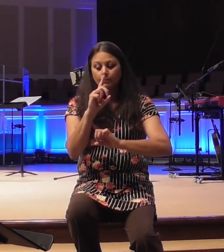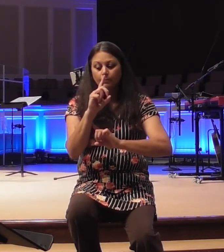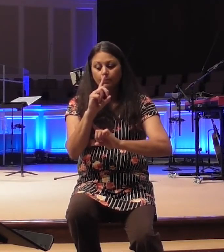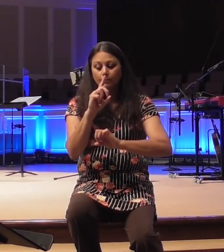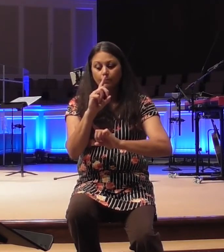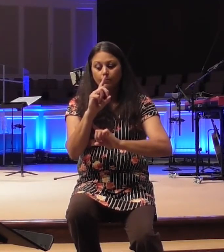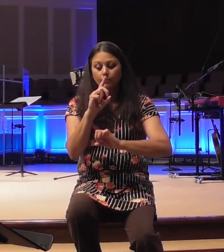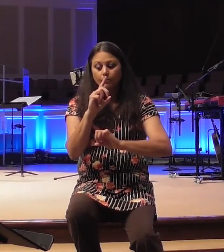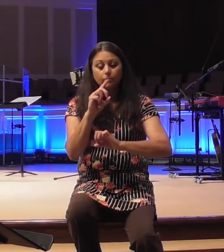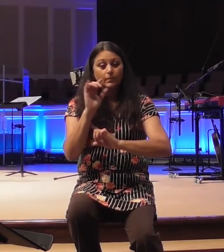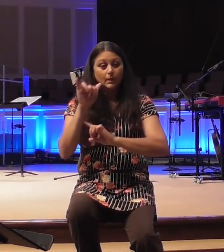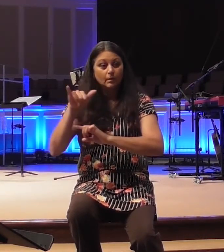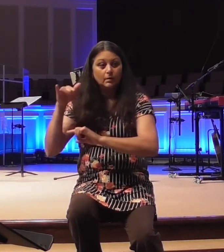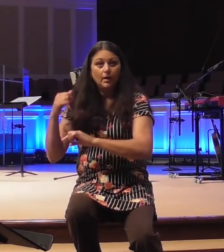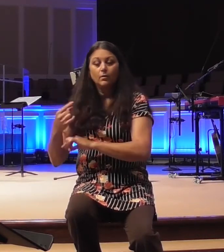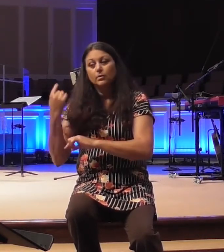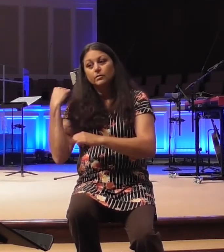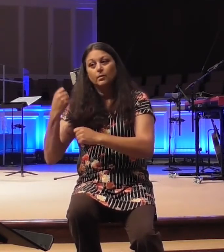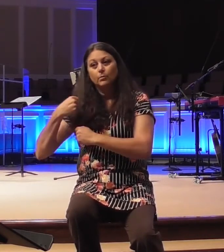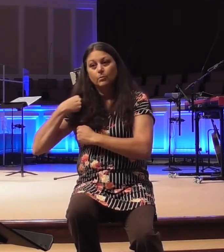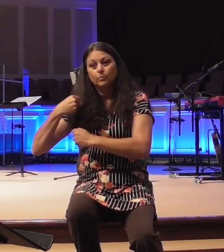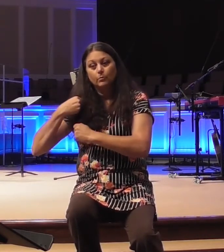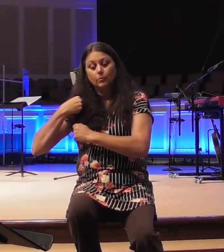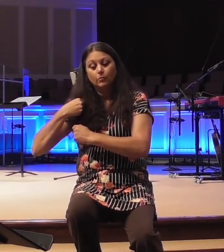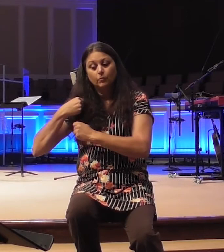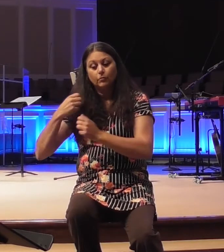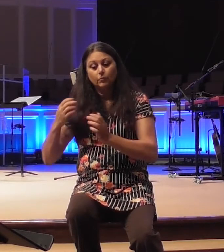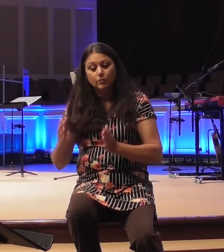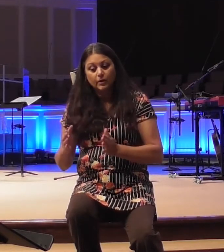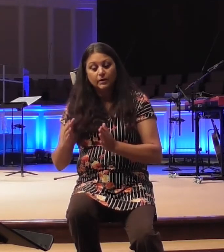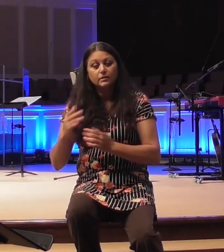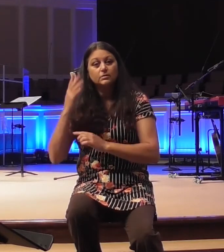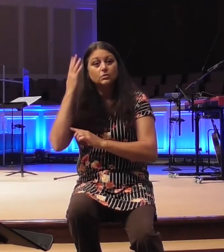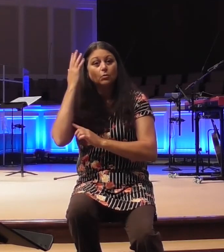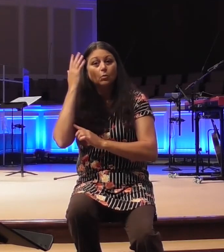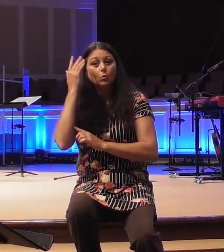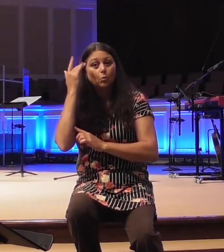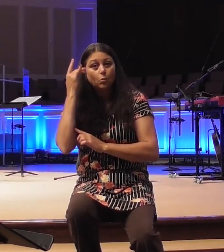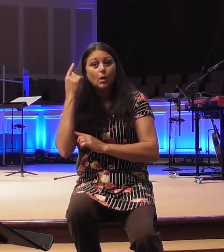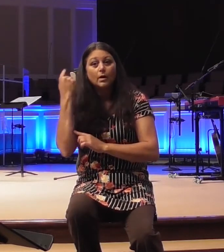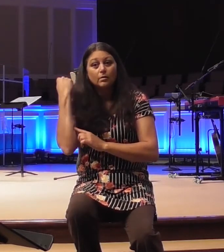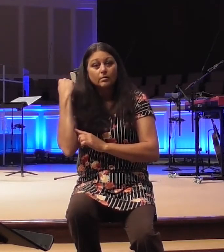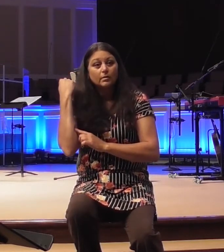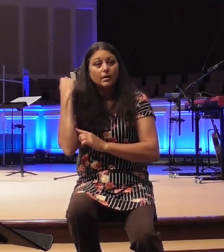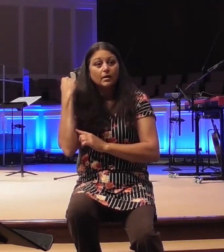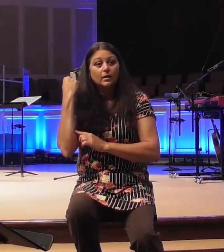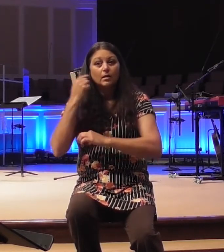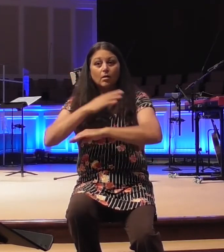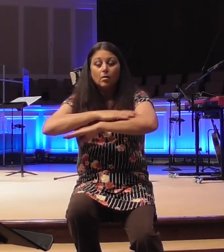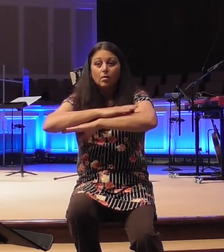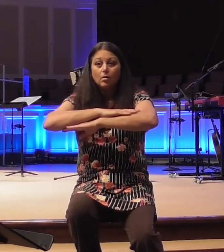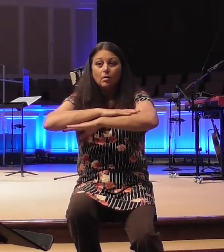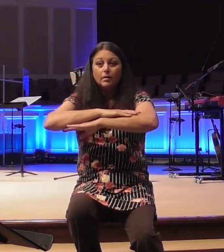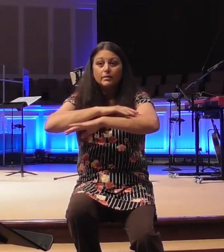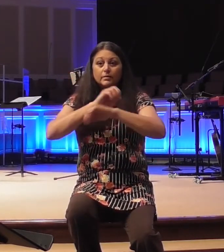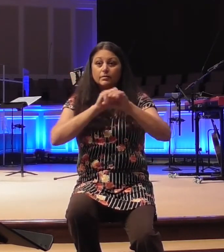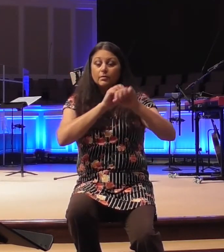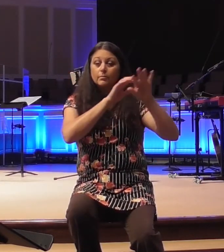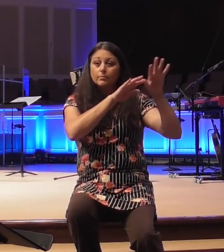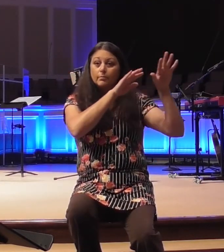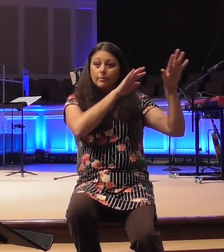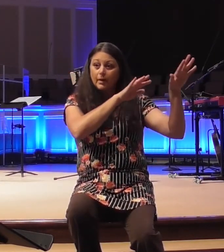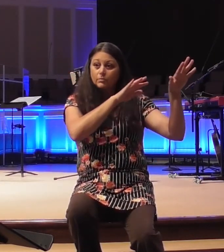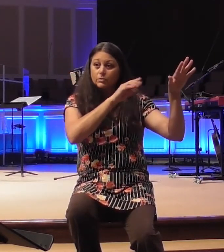that island? The simplest reason, any of you served in the military know why they were there? Because they had been